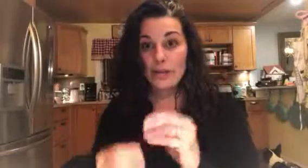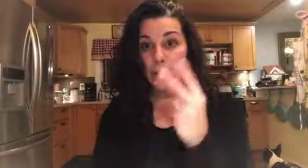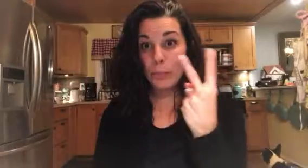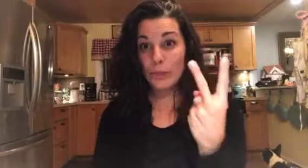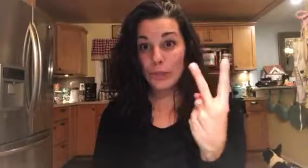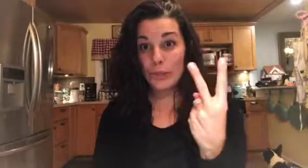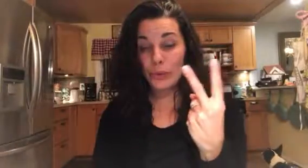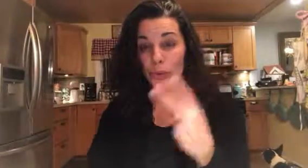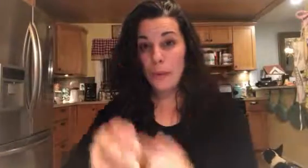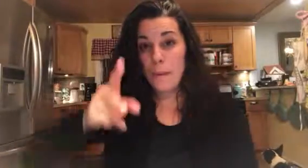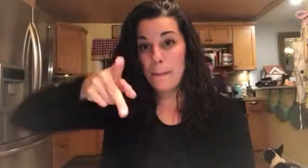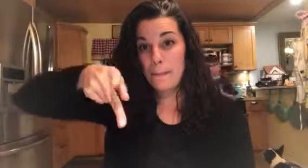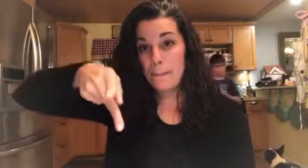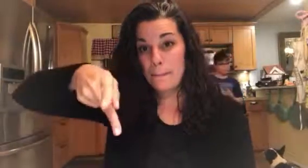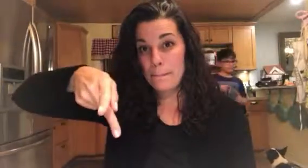1. Number 2.